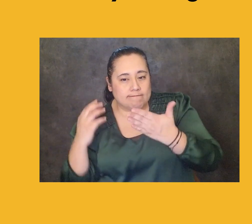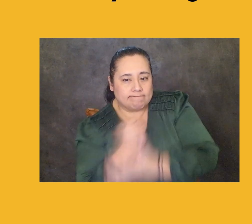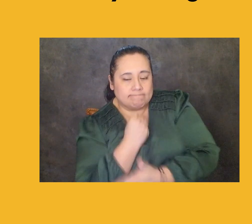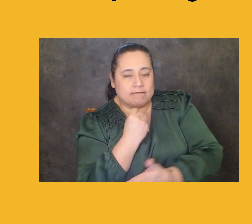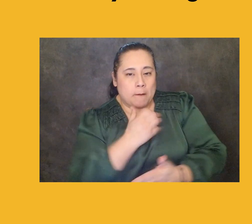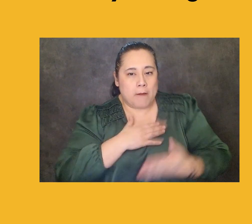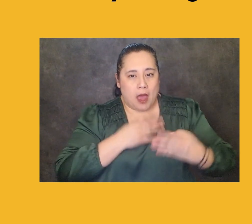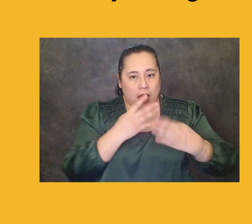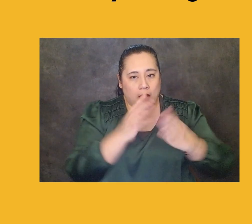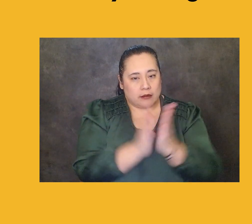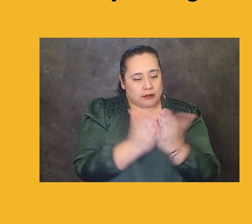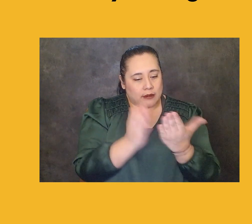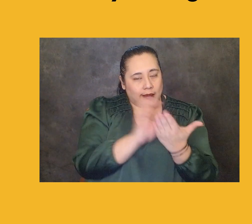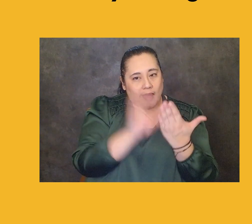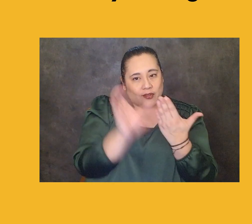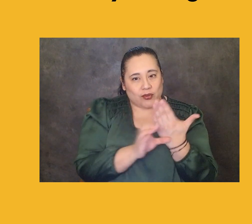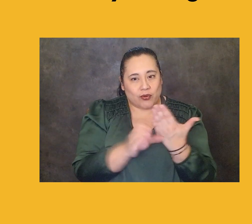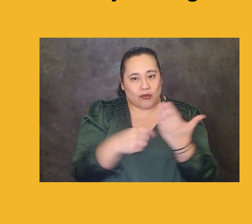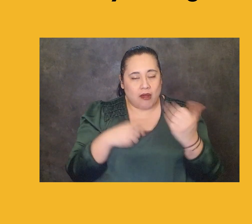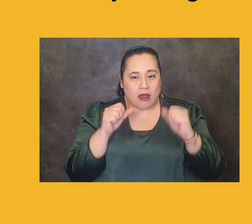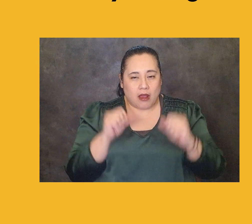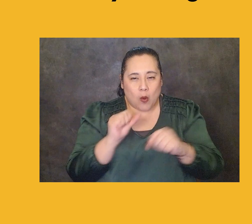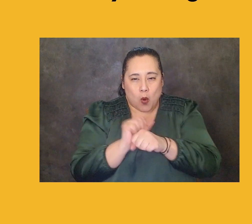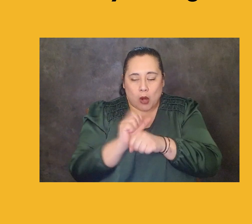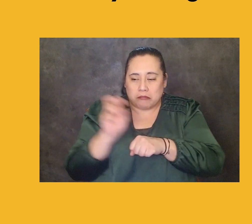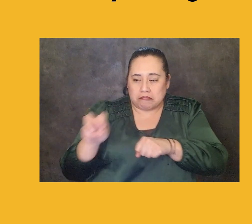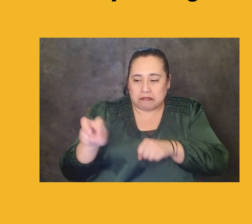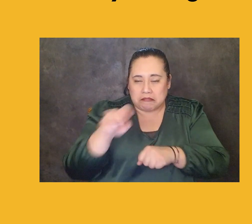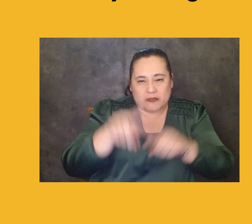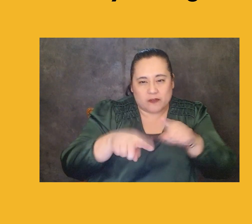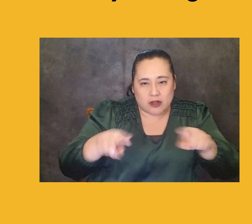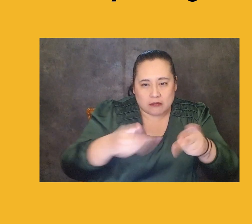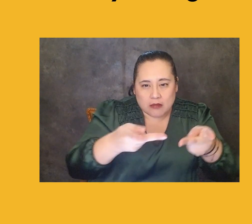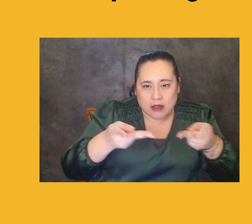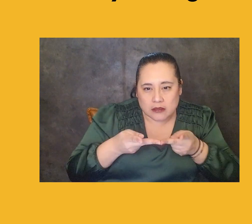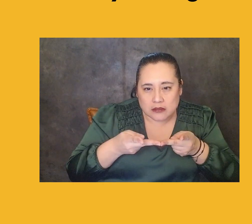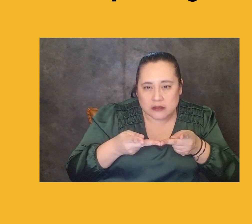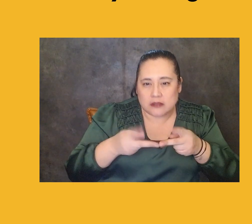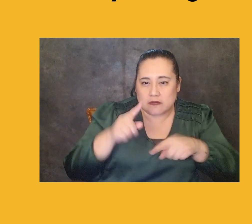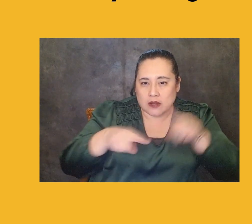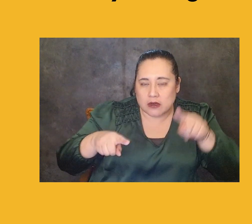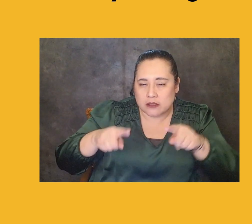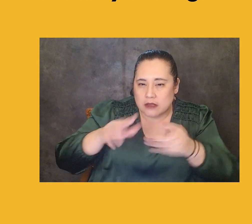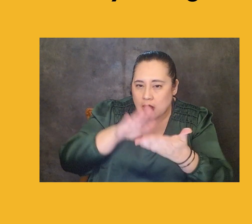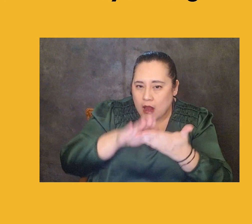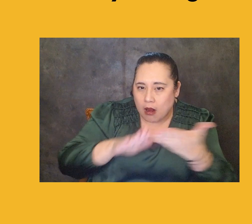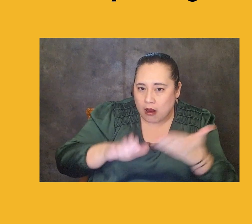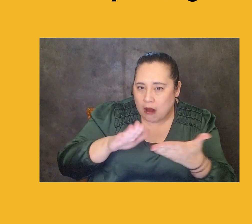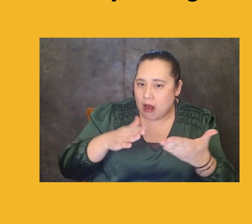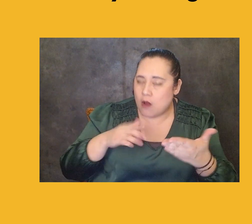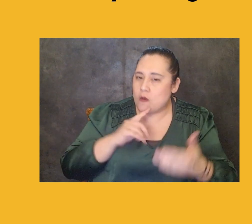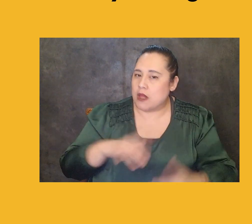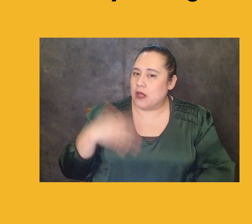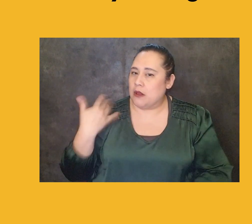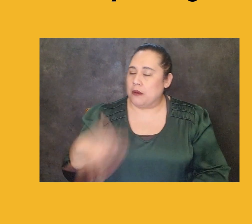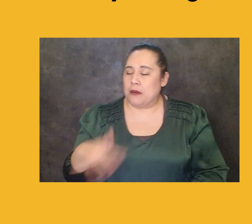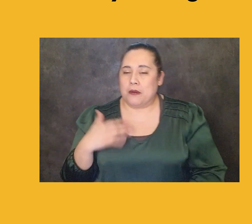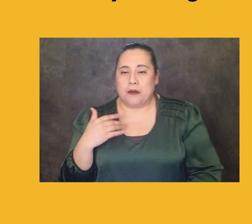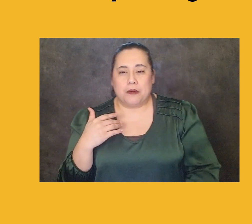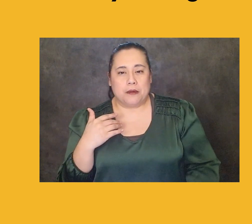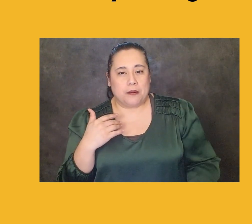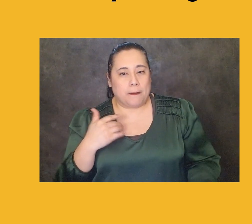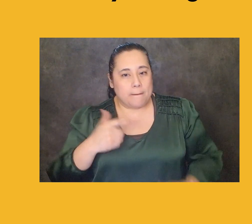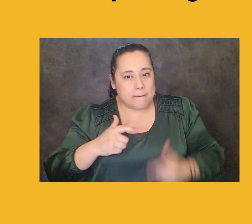my calendar, can work at and have to work at various locations. And really, it